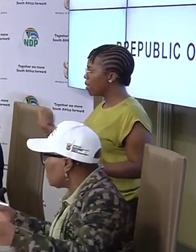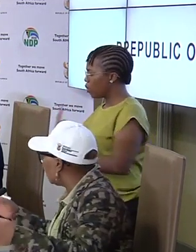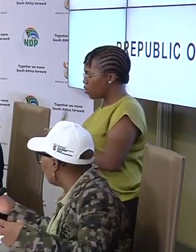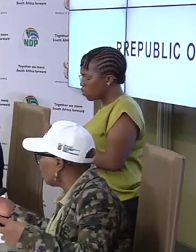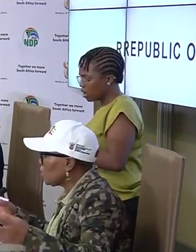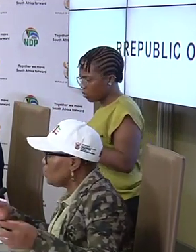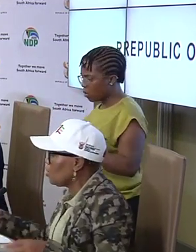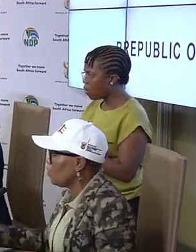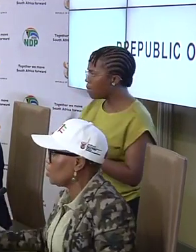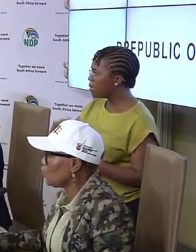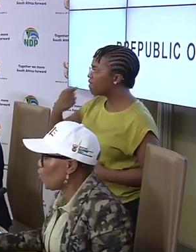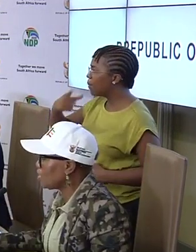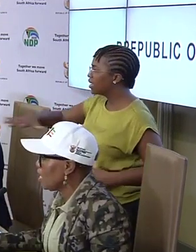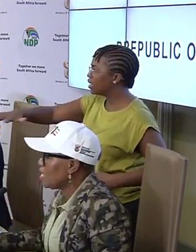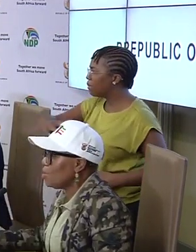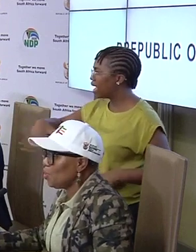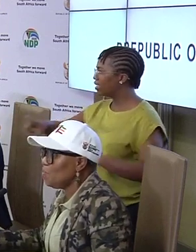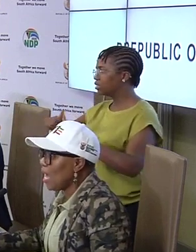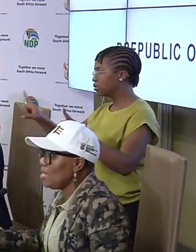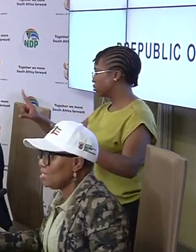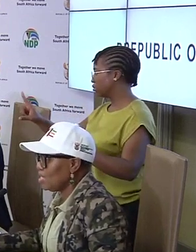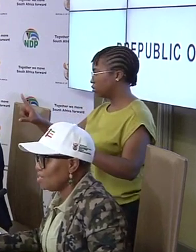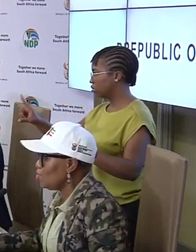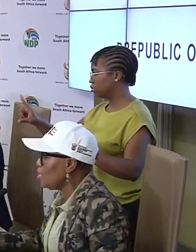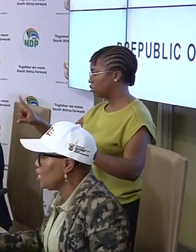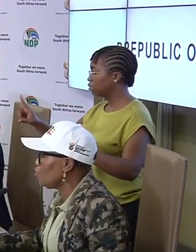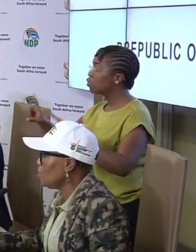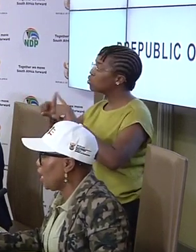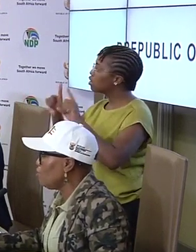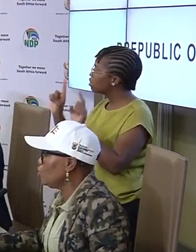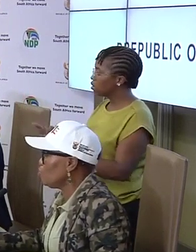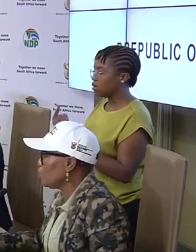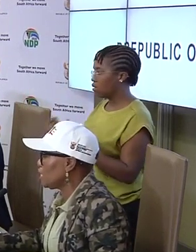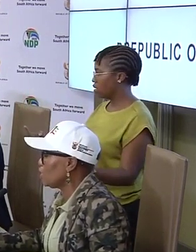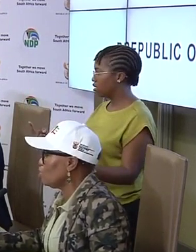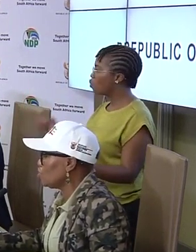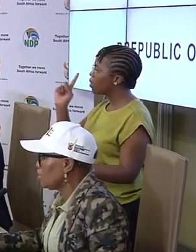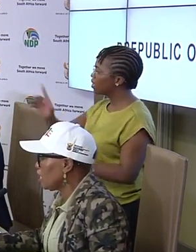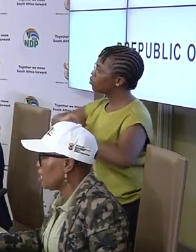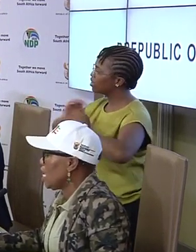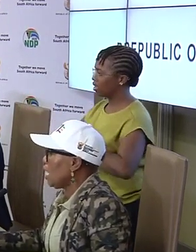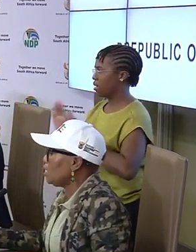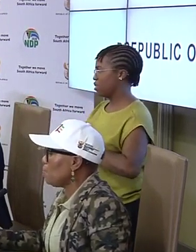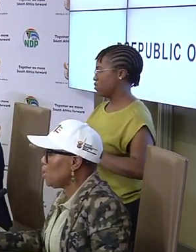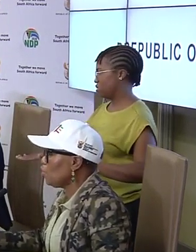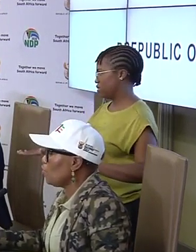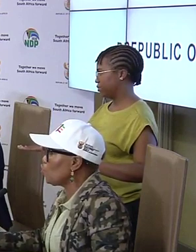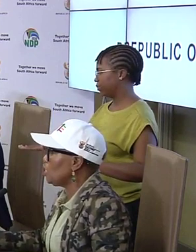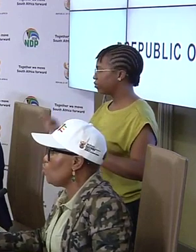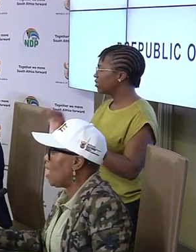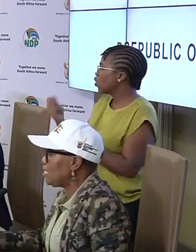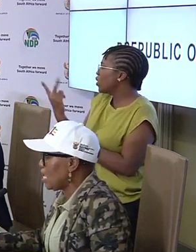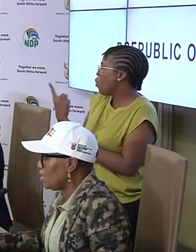a pharmacy or something of that sort? The bottom line is this: you need to be able to protect your children. It's a period